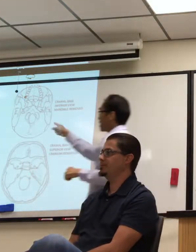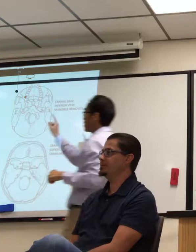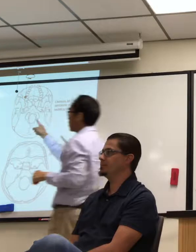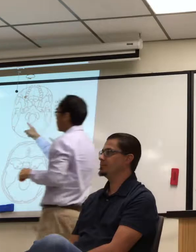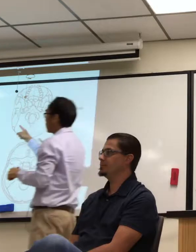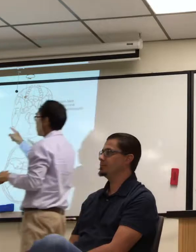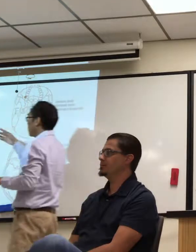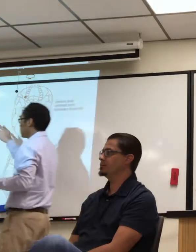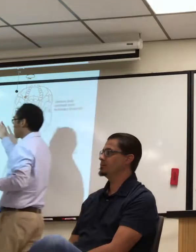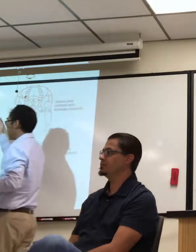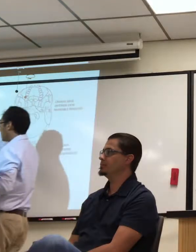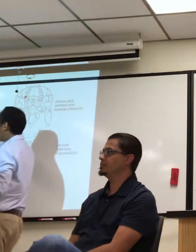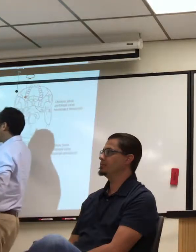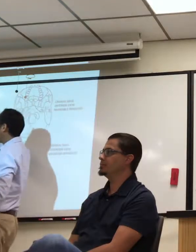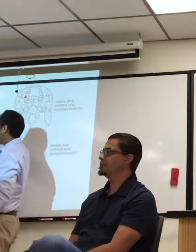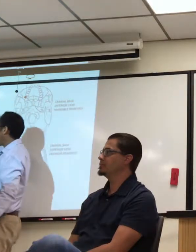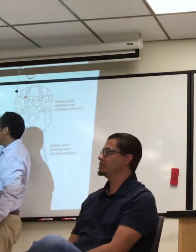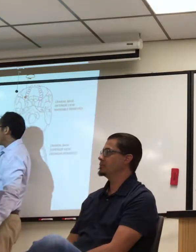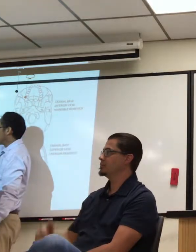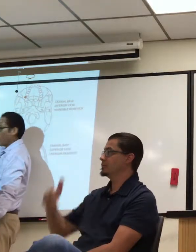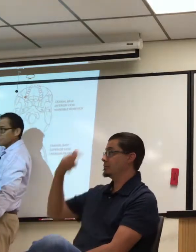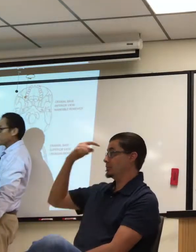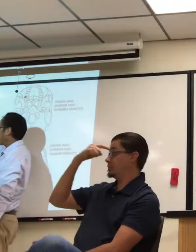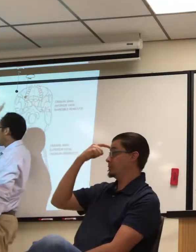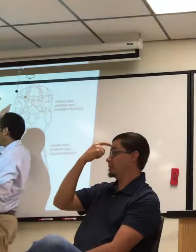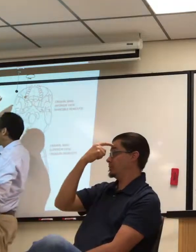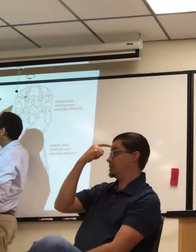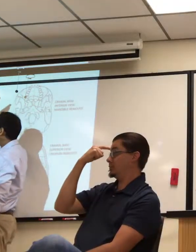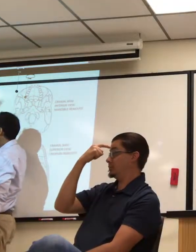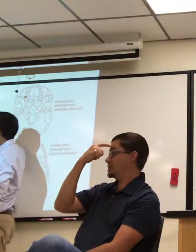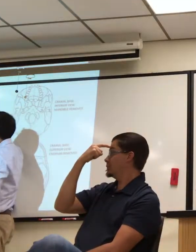On the anterior view, it's your big forehead bones. I'm